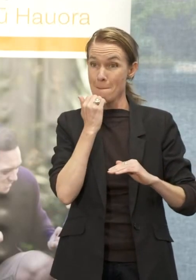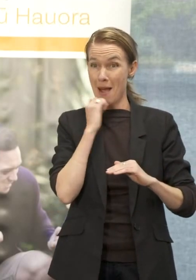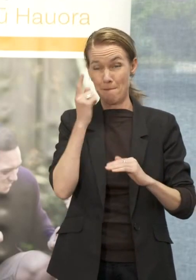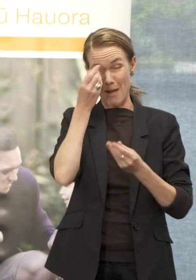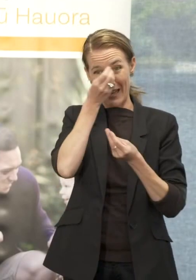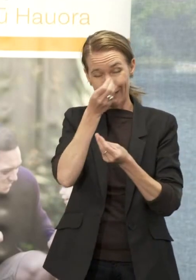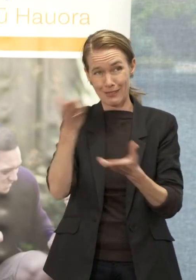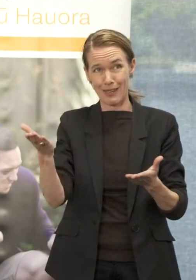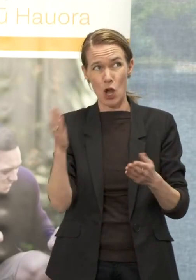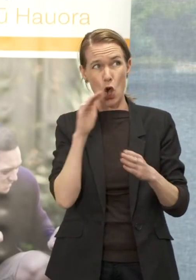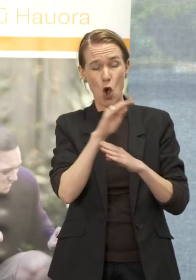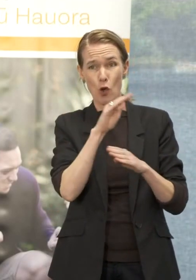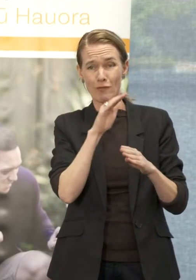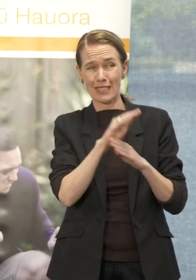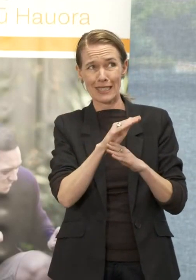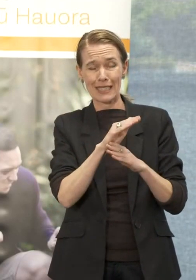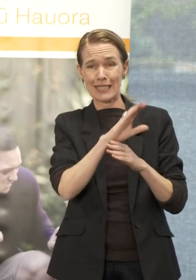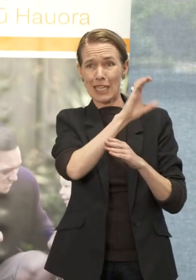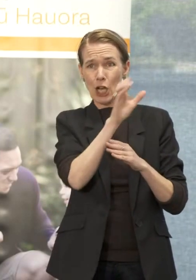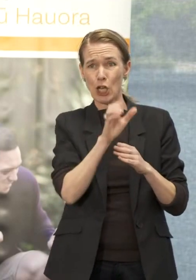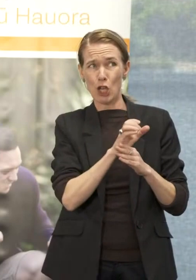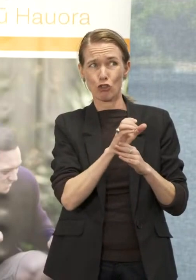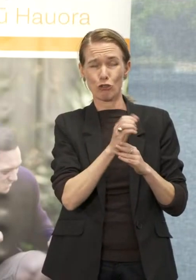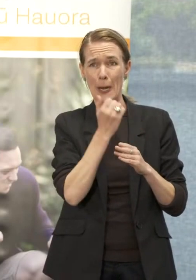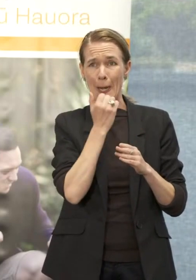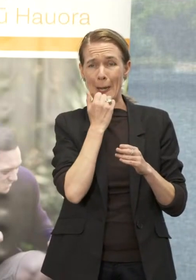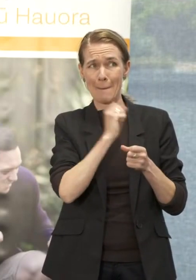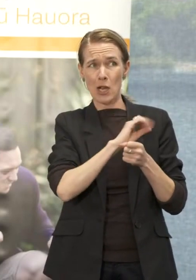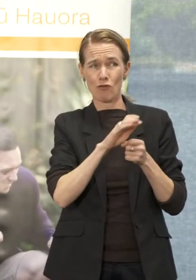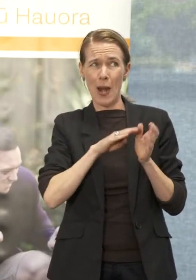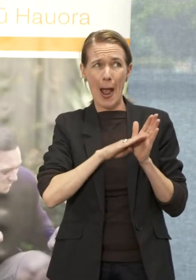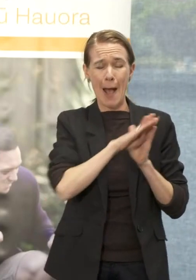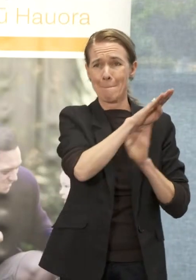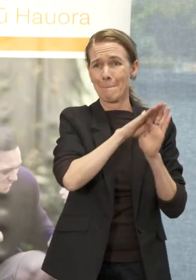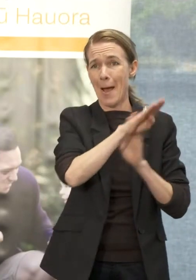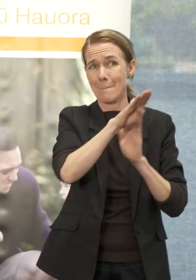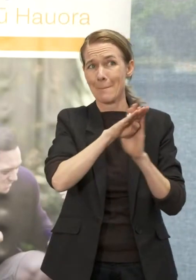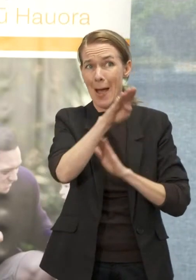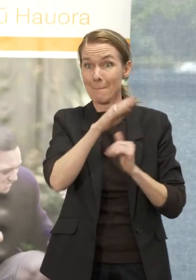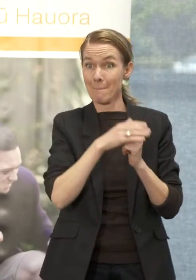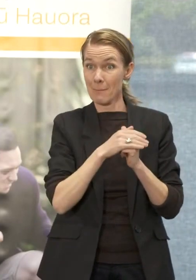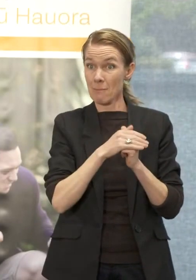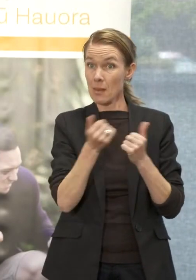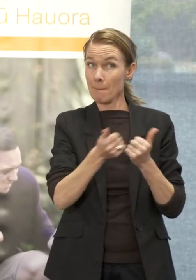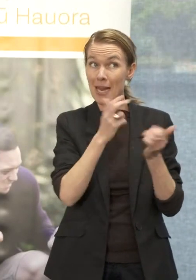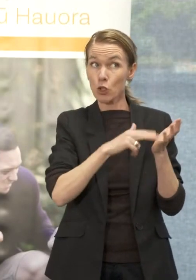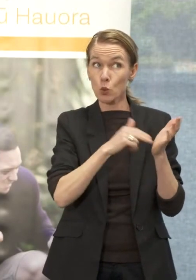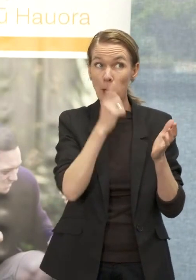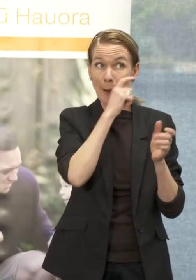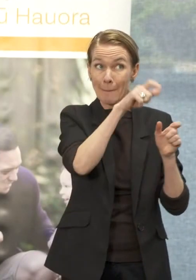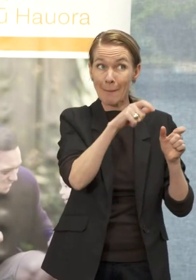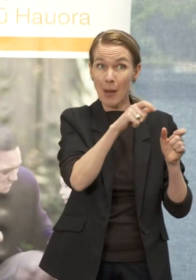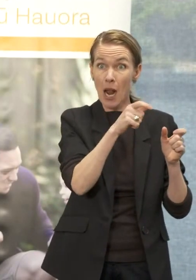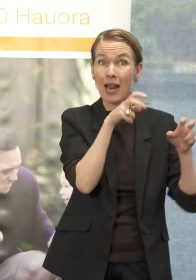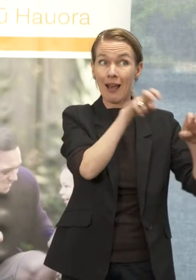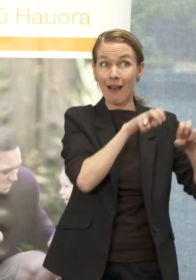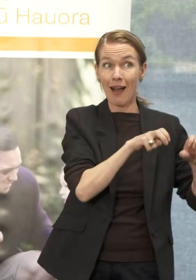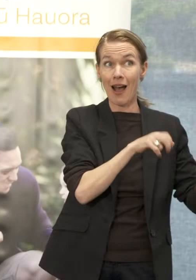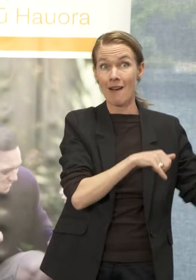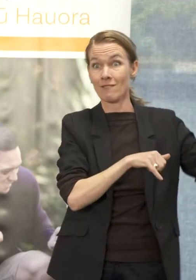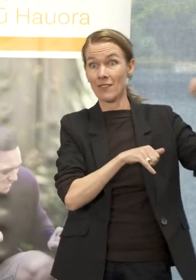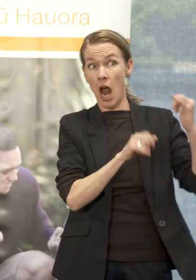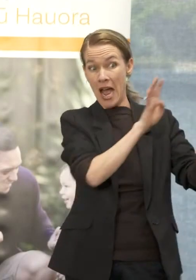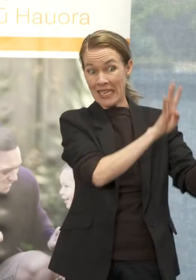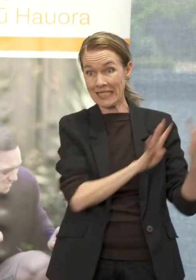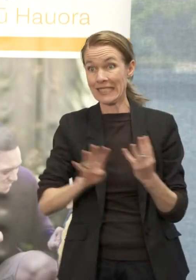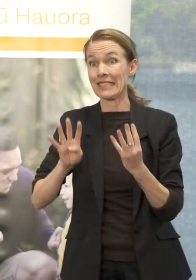countries that New Zealanders are returning home from. As we will continue to see imported cases of COVID-19, it's